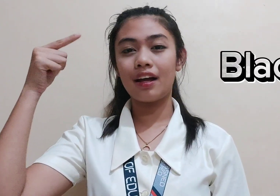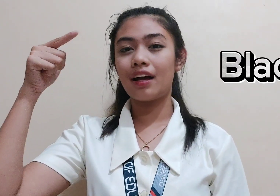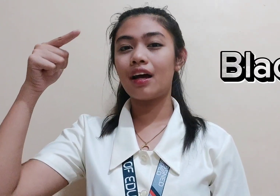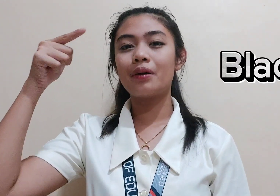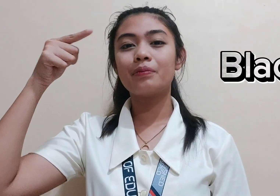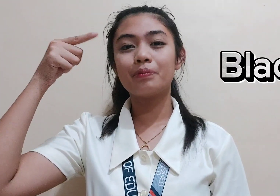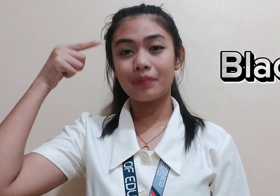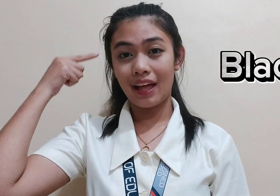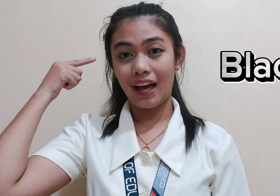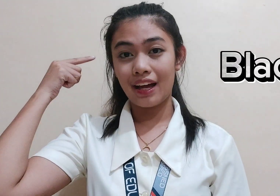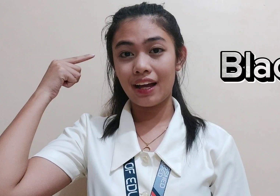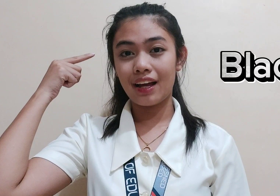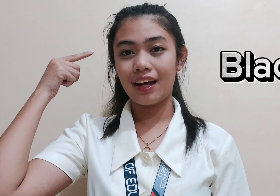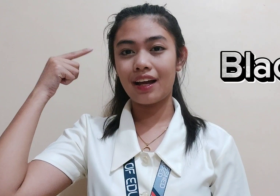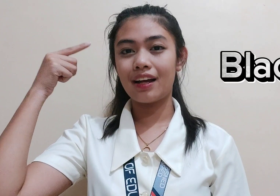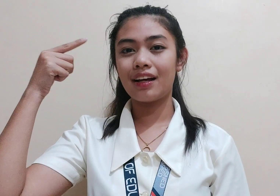Black, black.